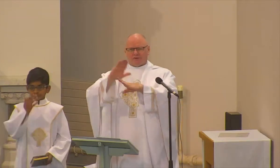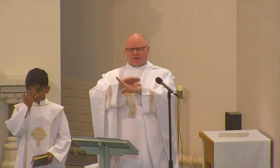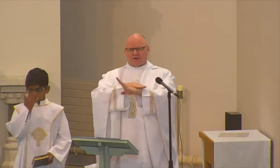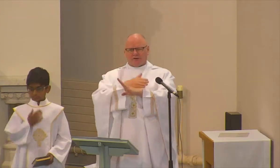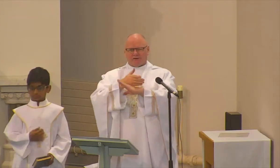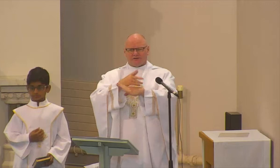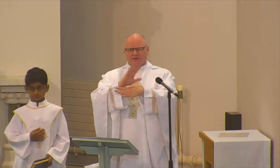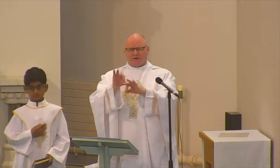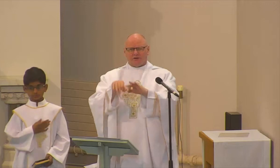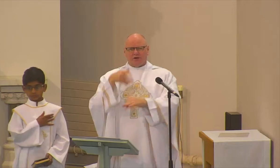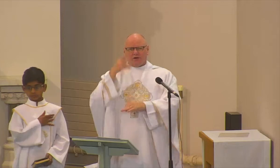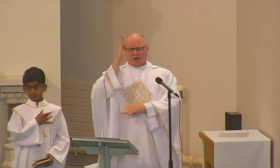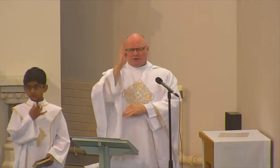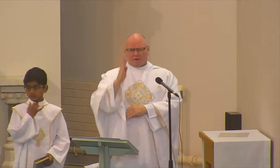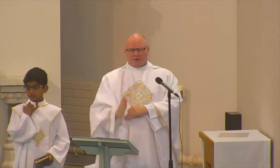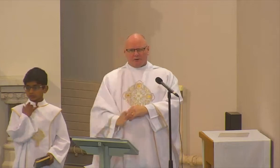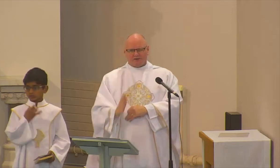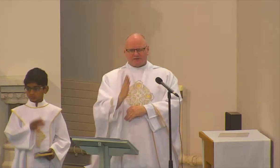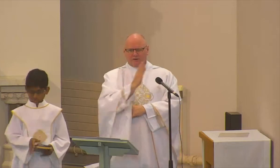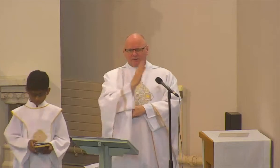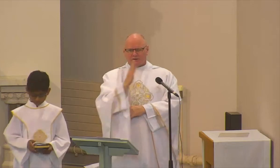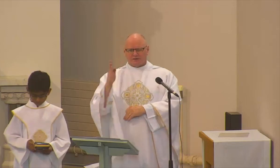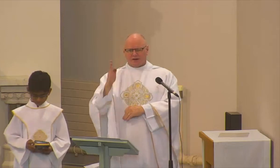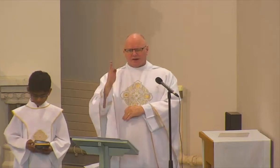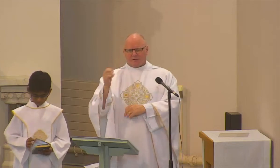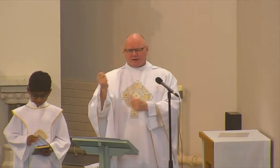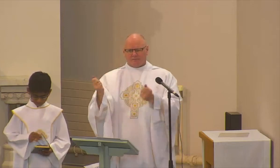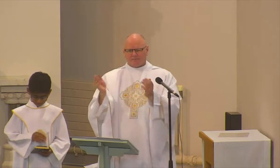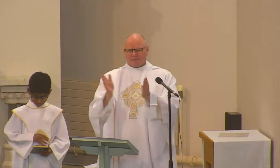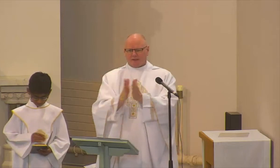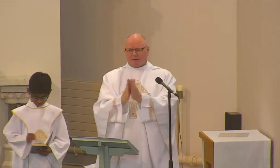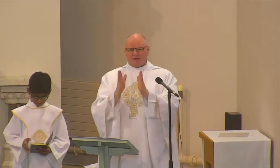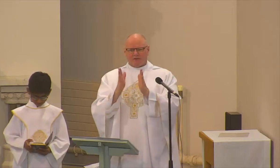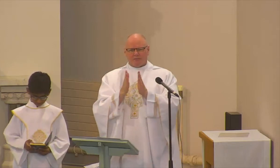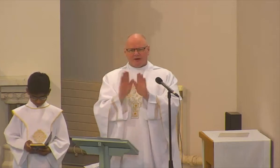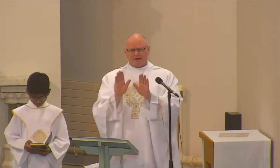and the Son and the Holy Spirit. Amen. The Mass